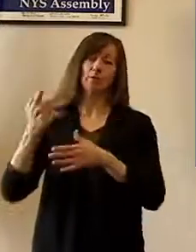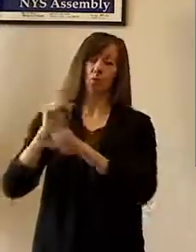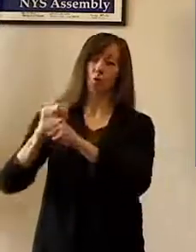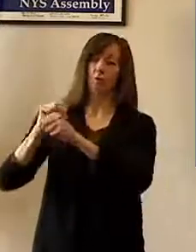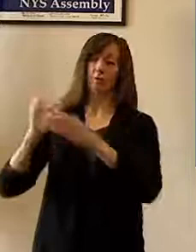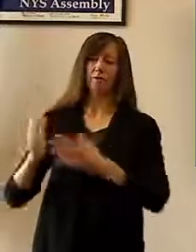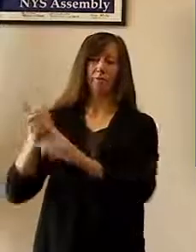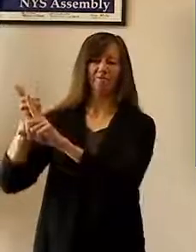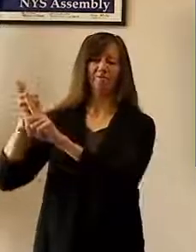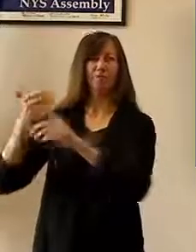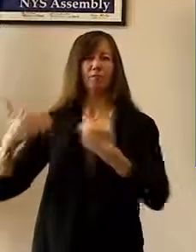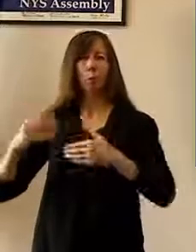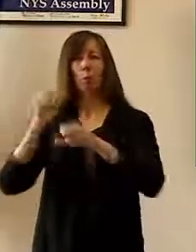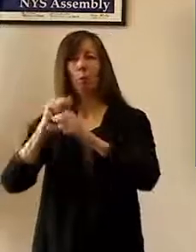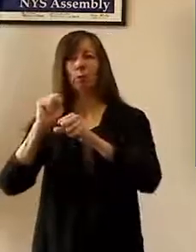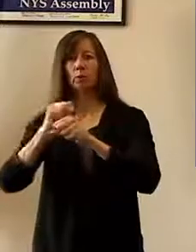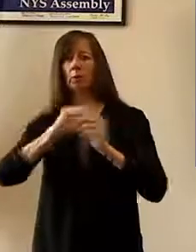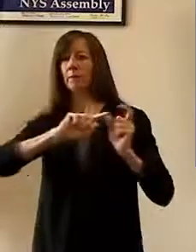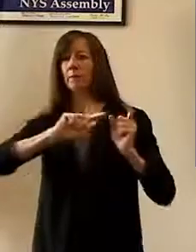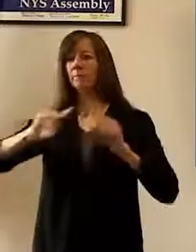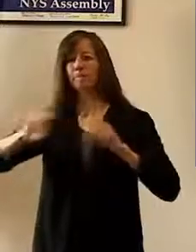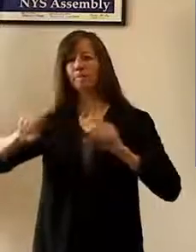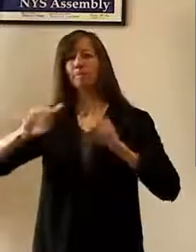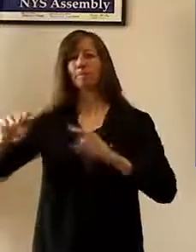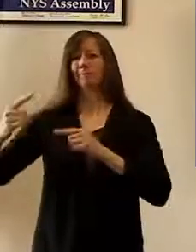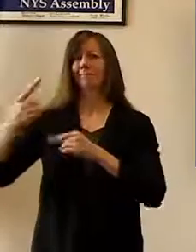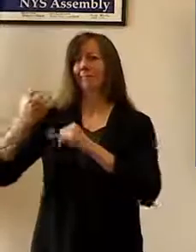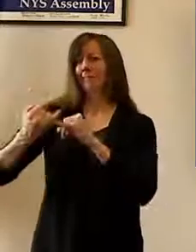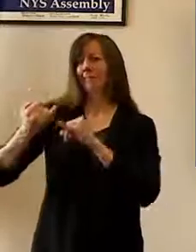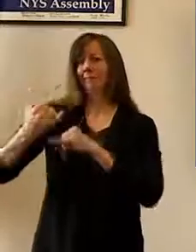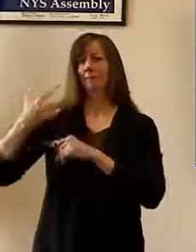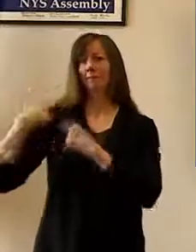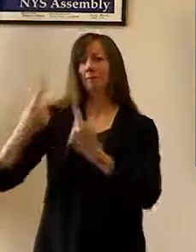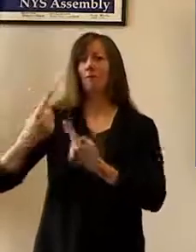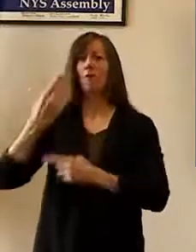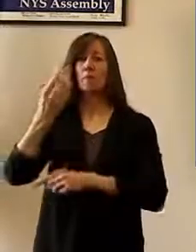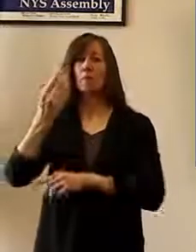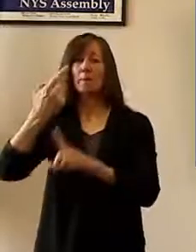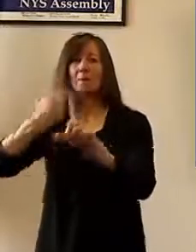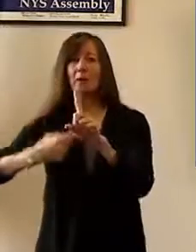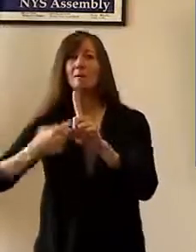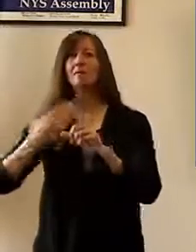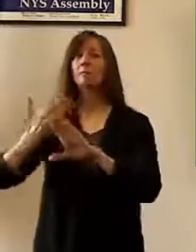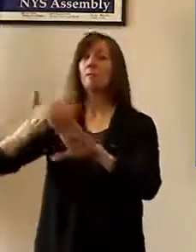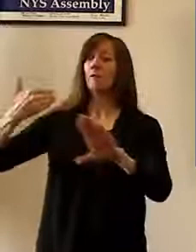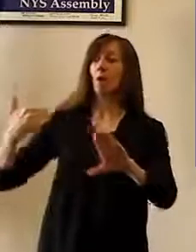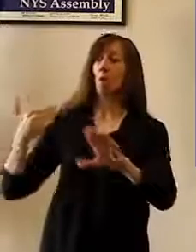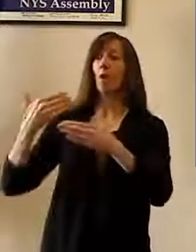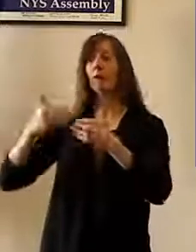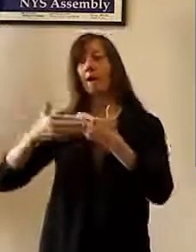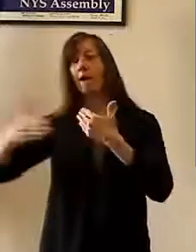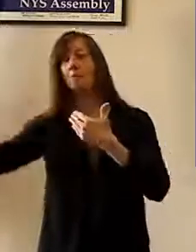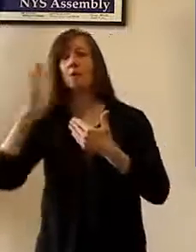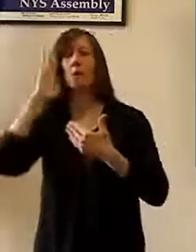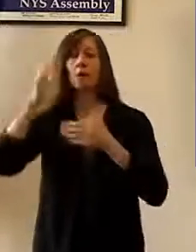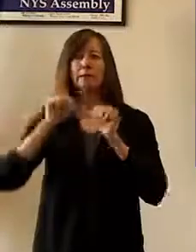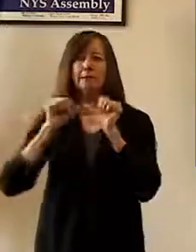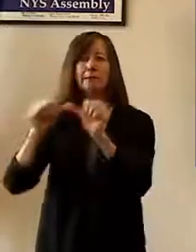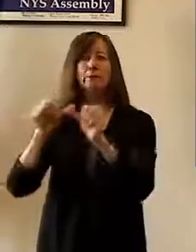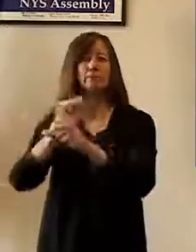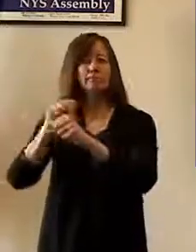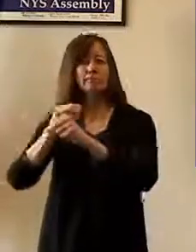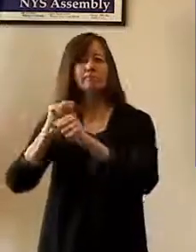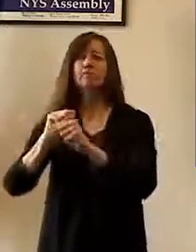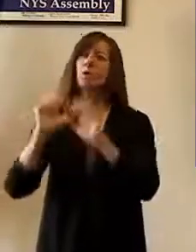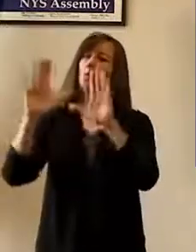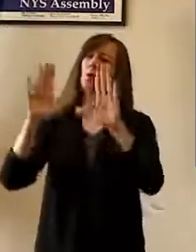all day, these last 14 months, and certainly before, and will continue after, and they just do tremendous work,